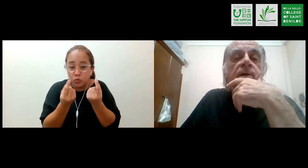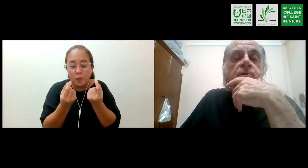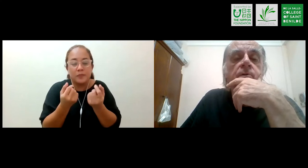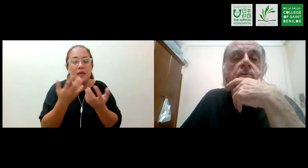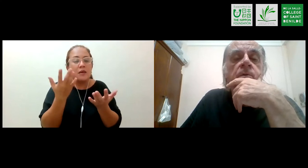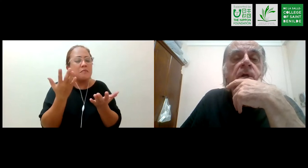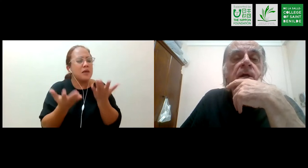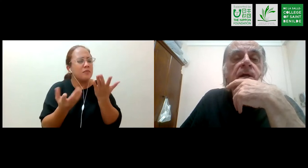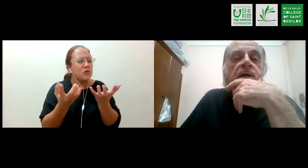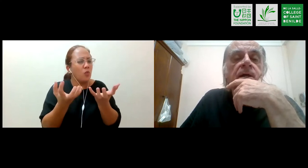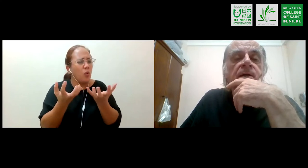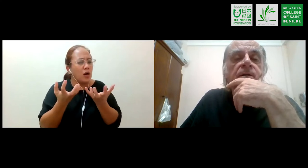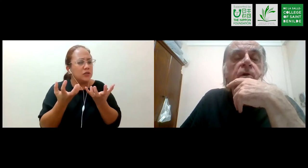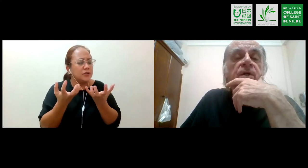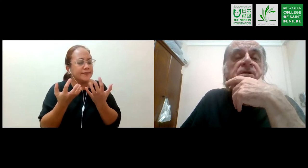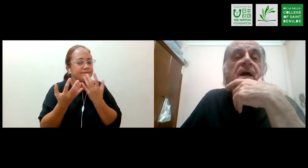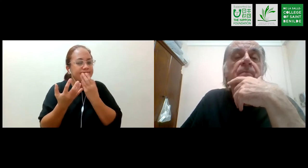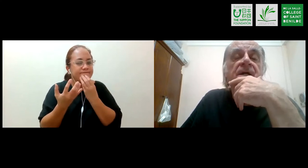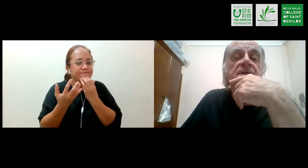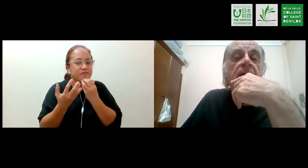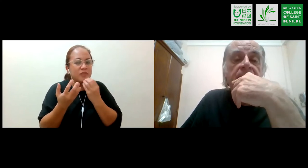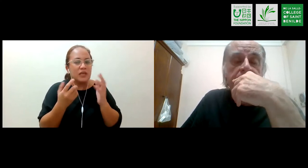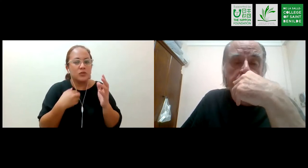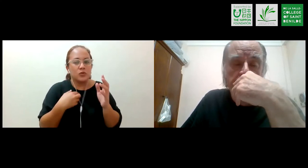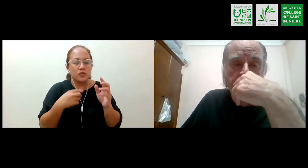may want to do it side